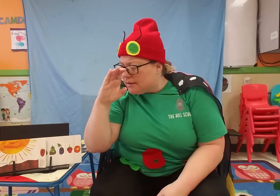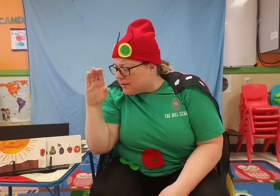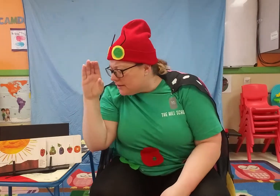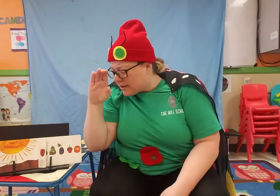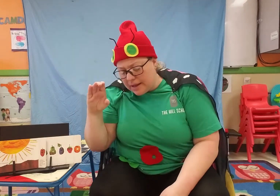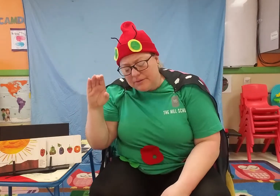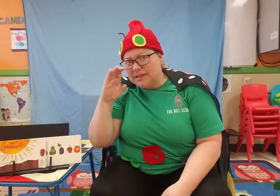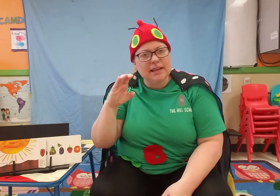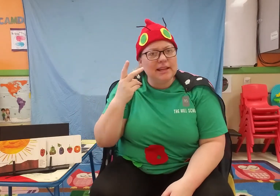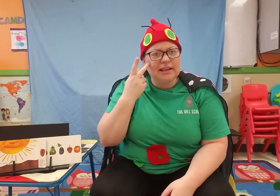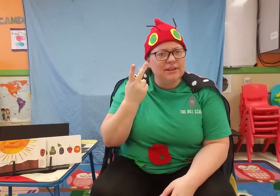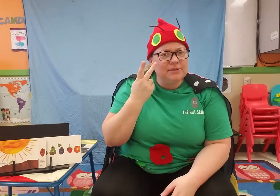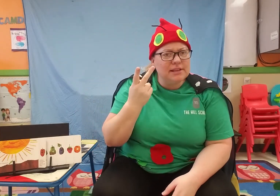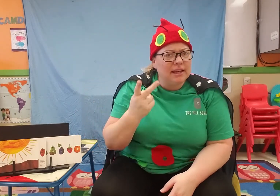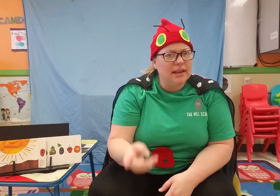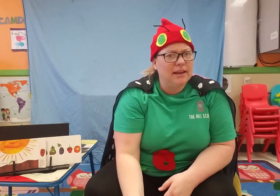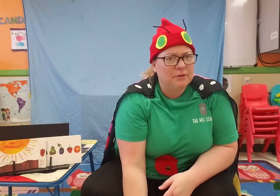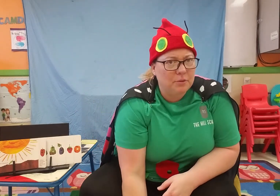Look, I don't see any. Do you see any? Well,